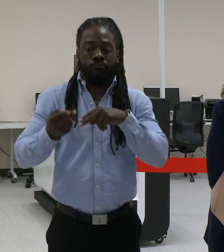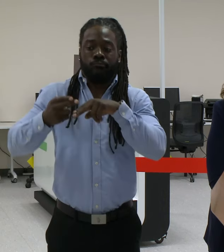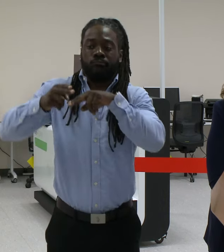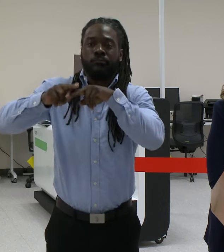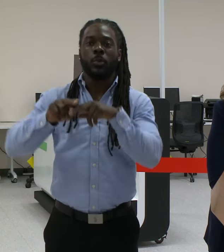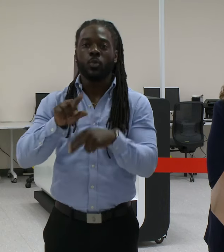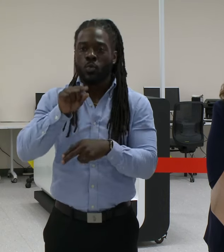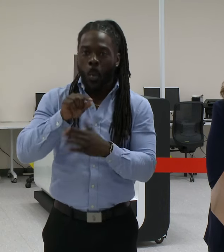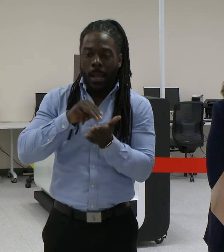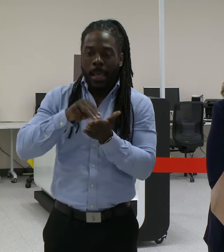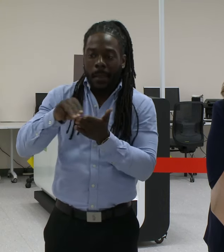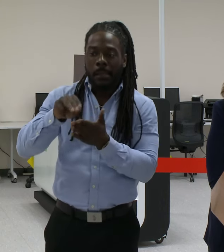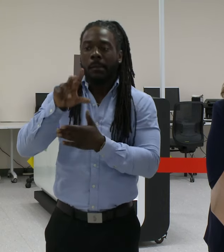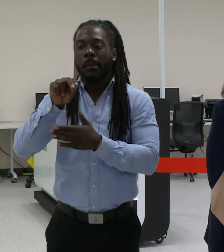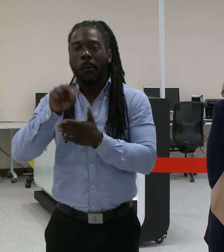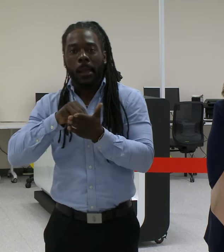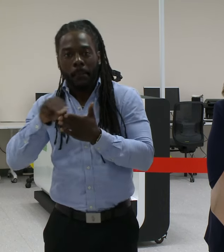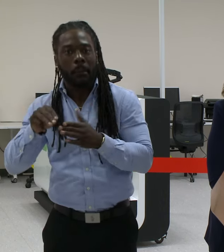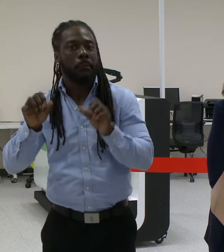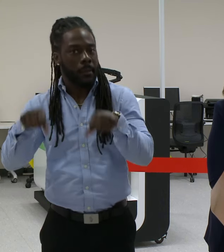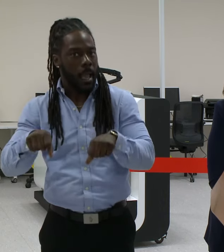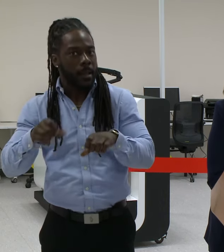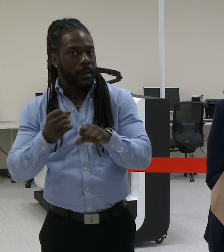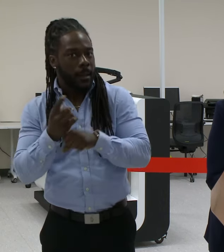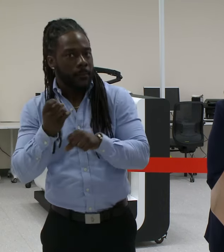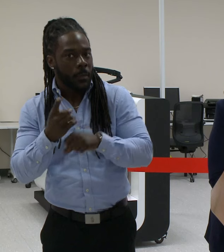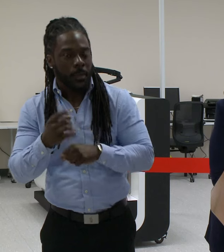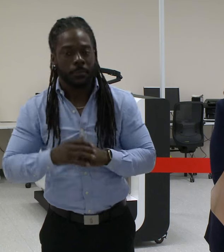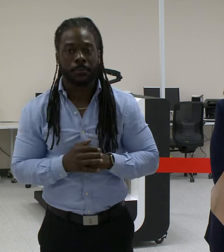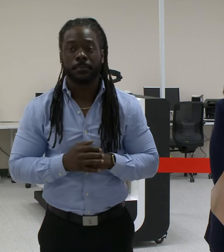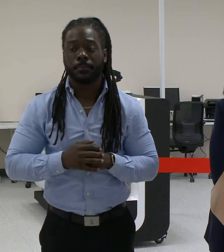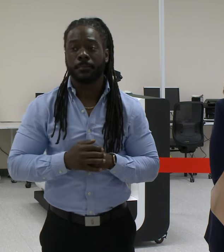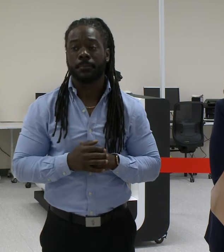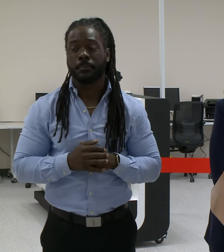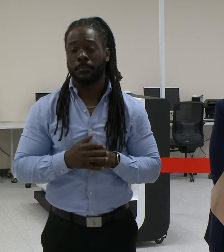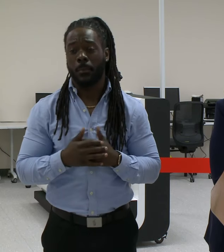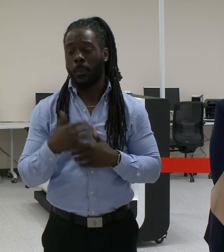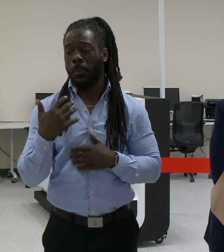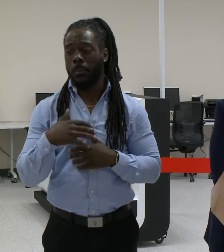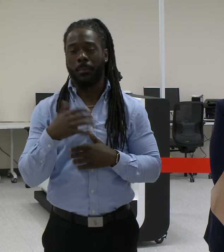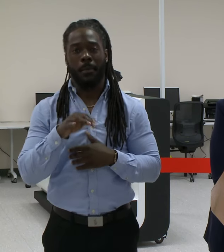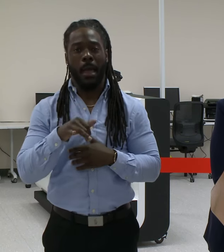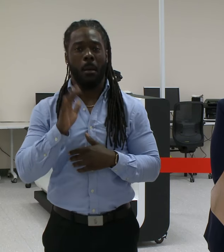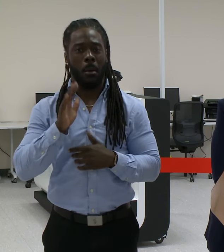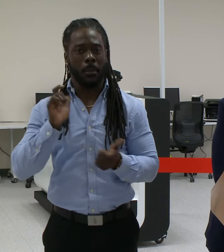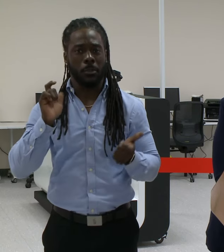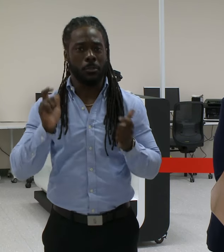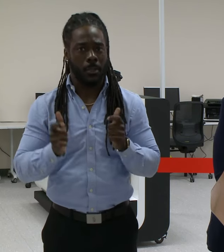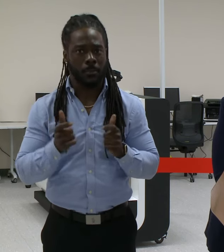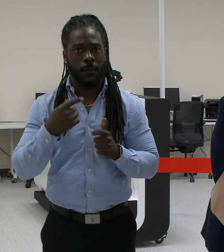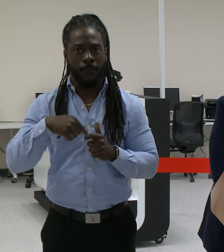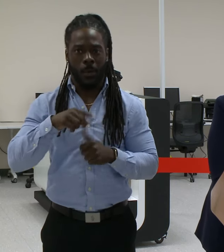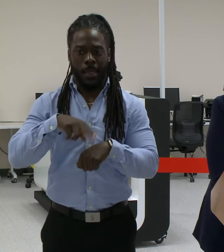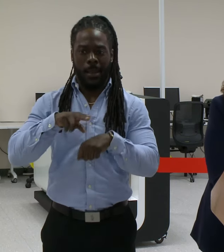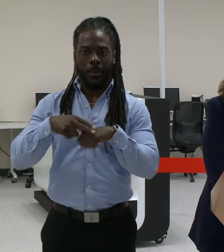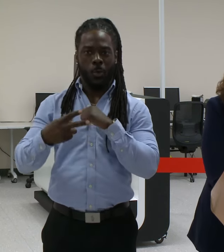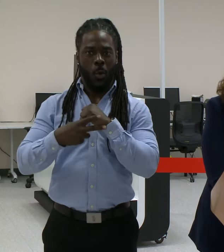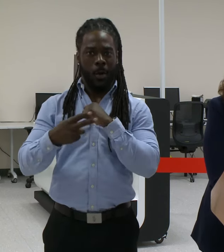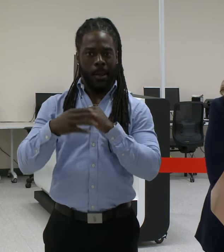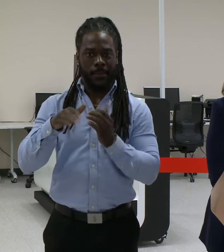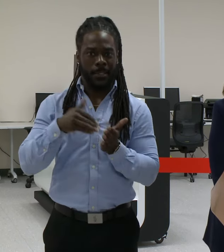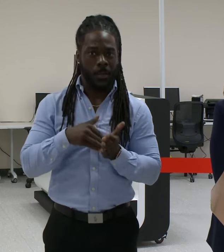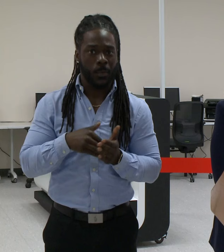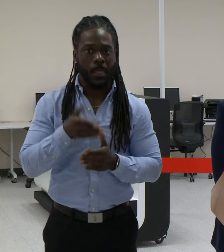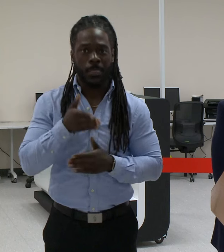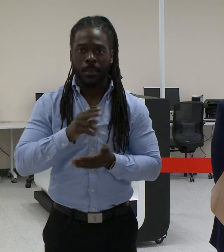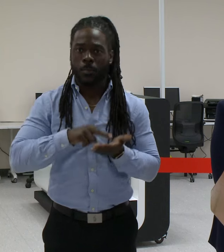20 million to 30 million a year, which is just, you know, once again, it's a game changer for the National Archives. This